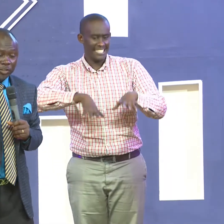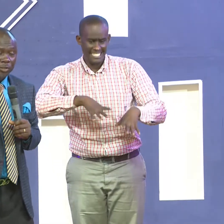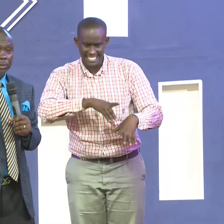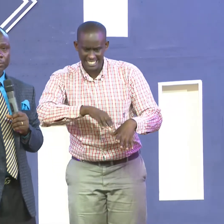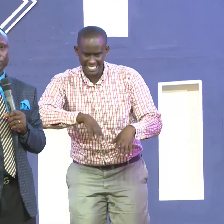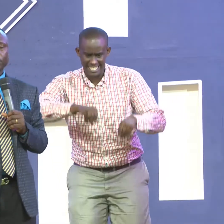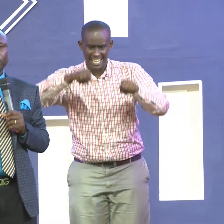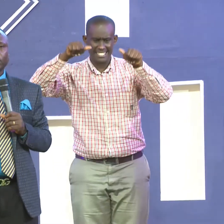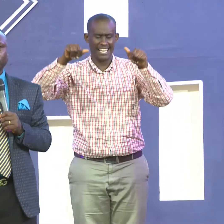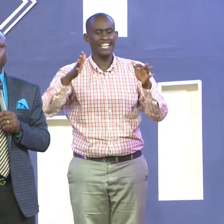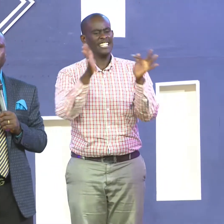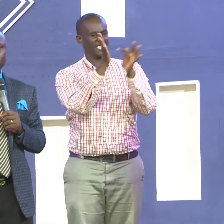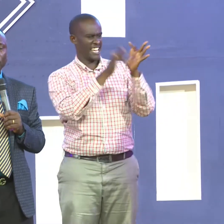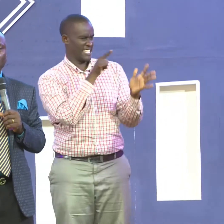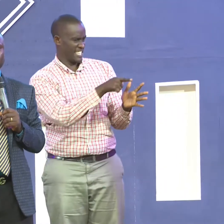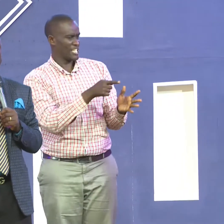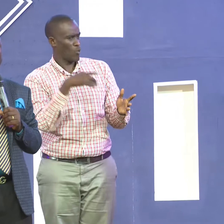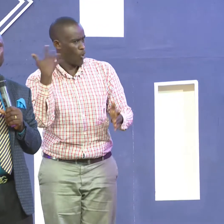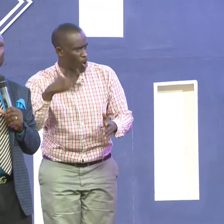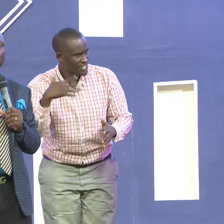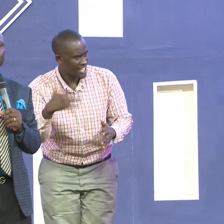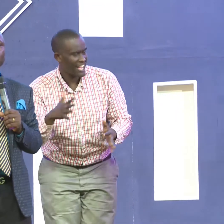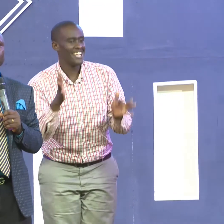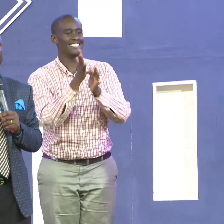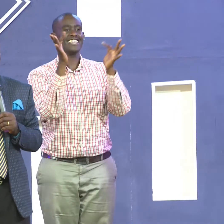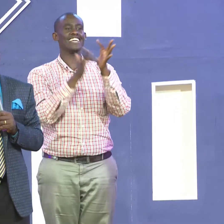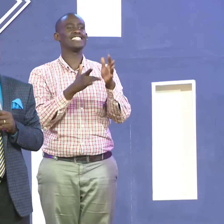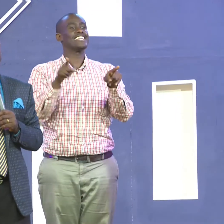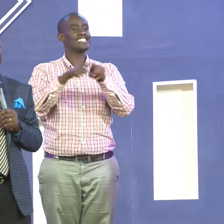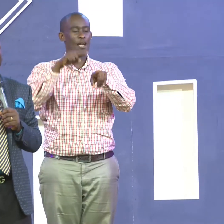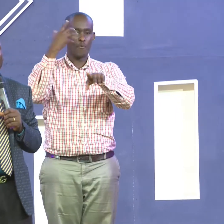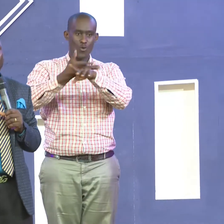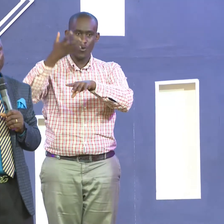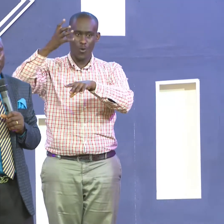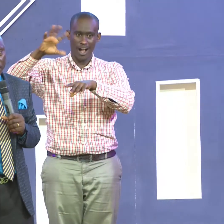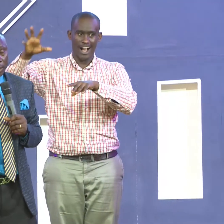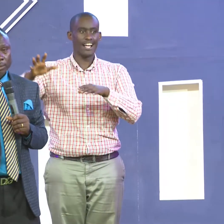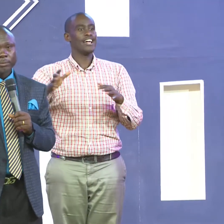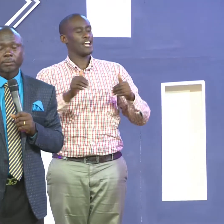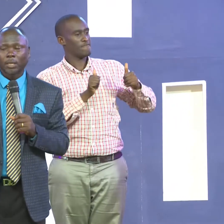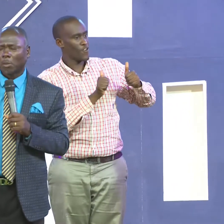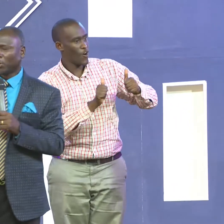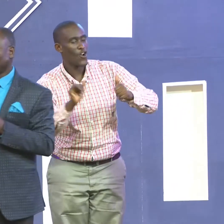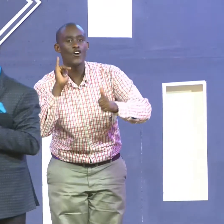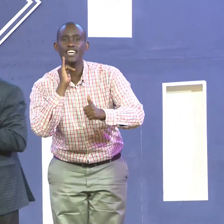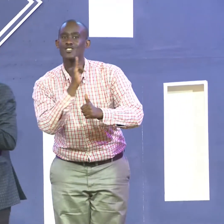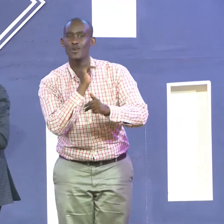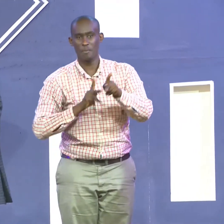would eat. He was the water from the rock. And he was the rock which followed